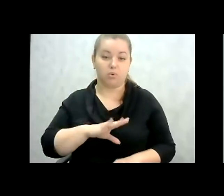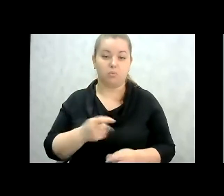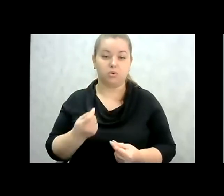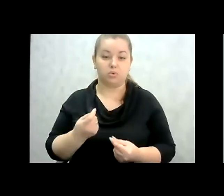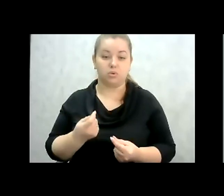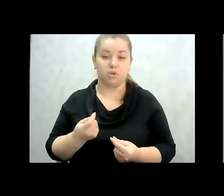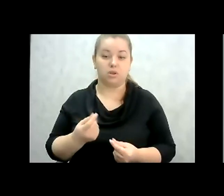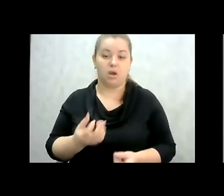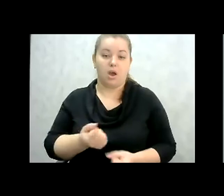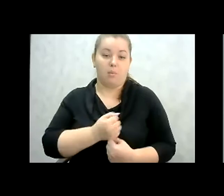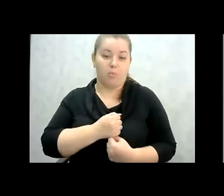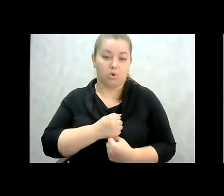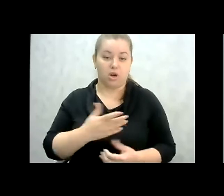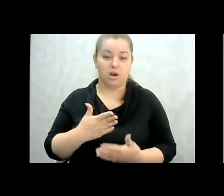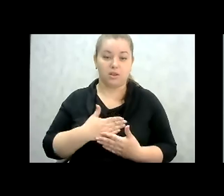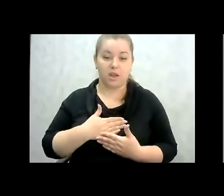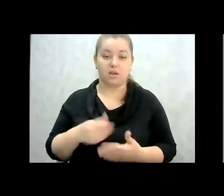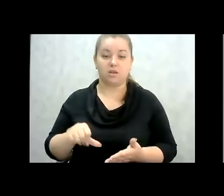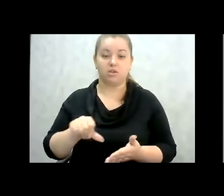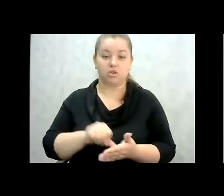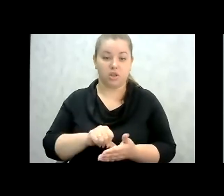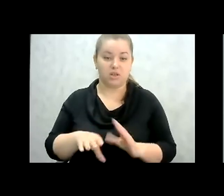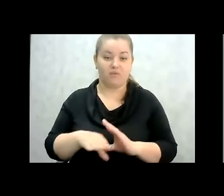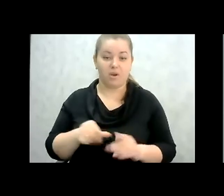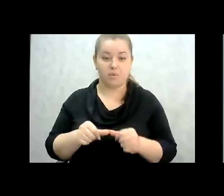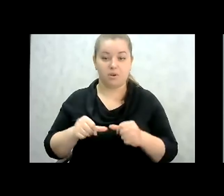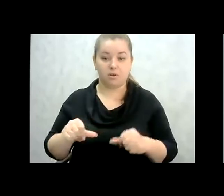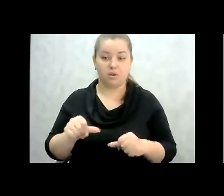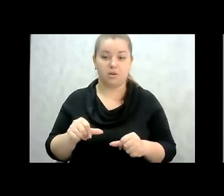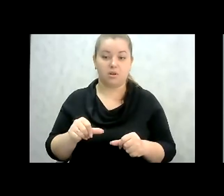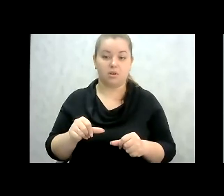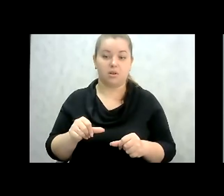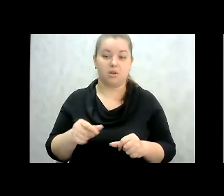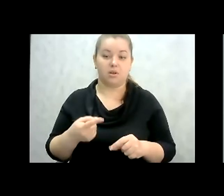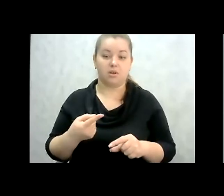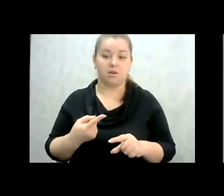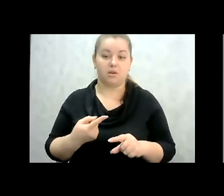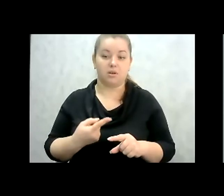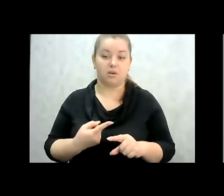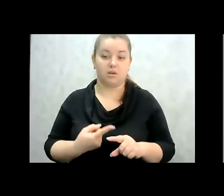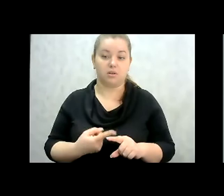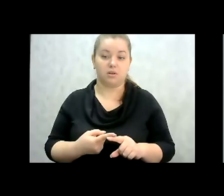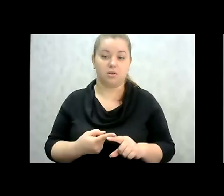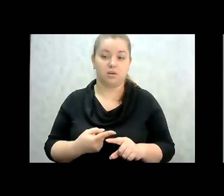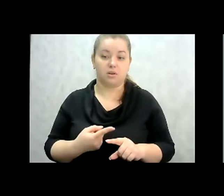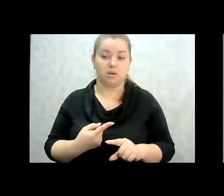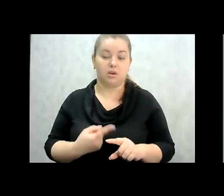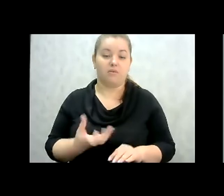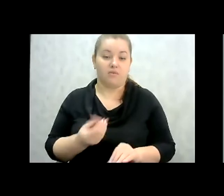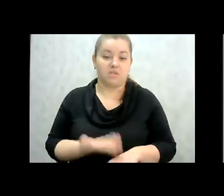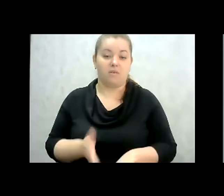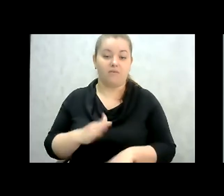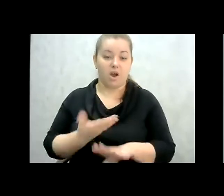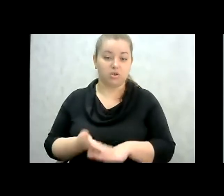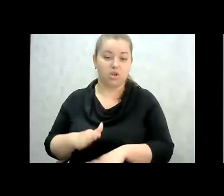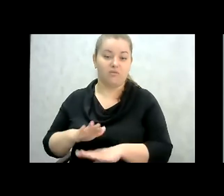So I think it would be important to have mercy on members